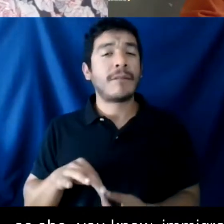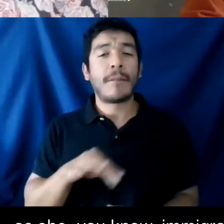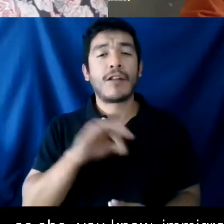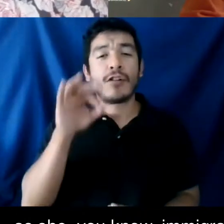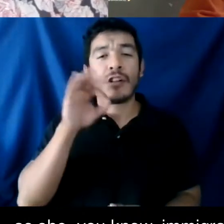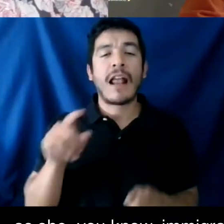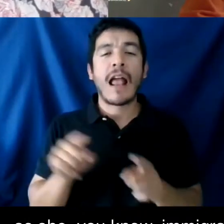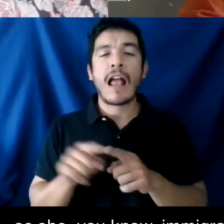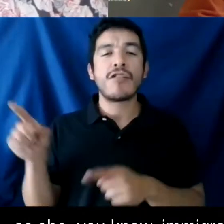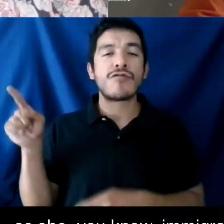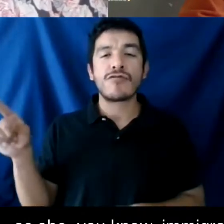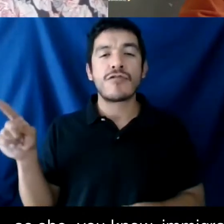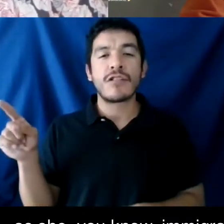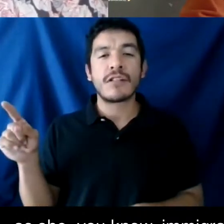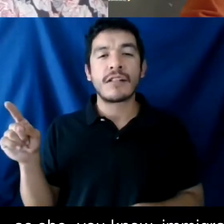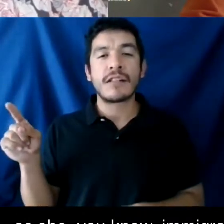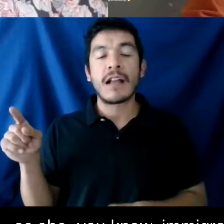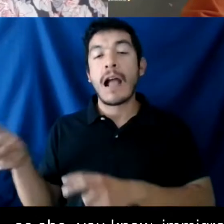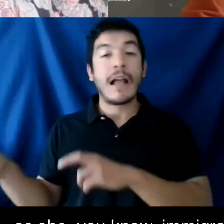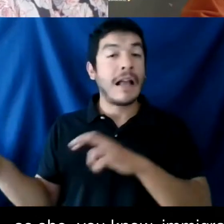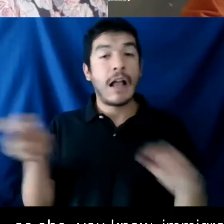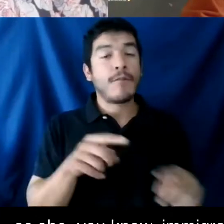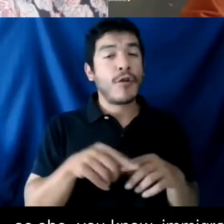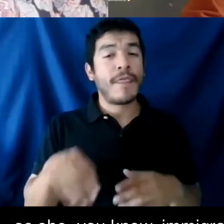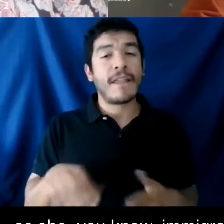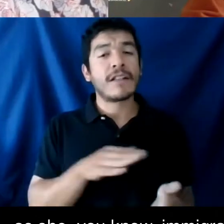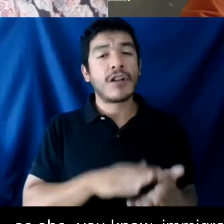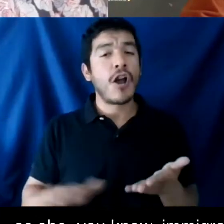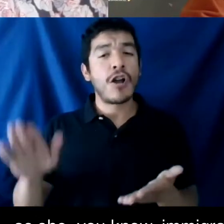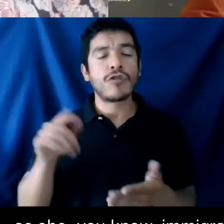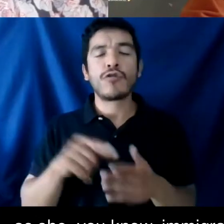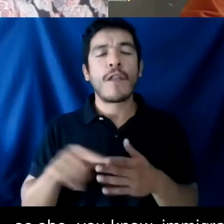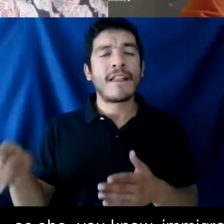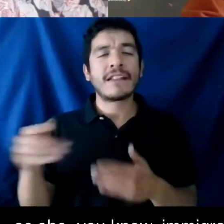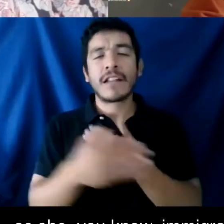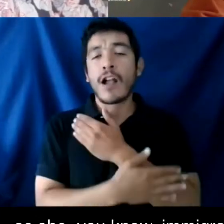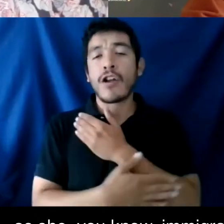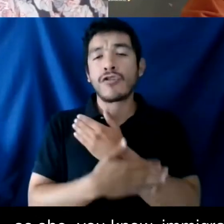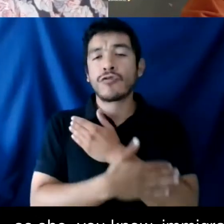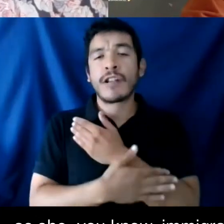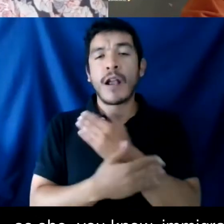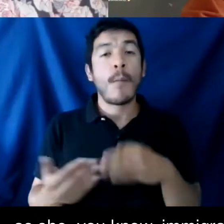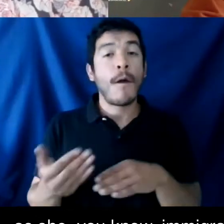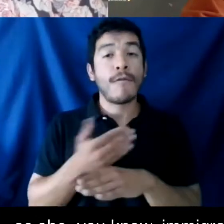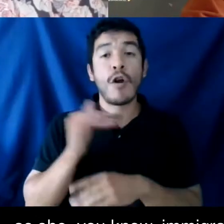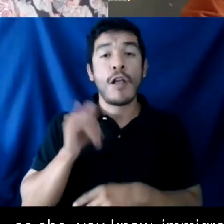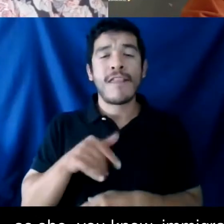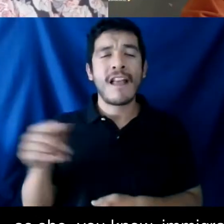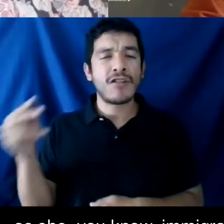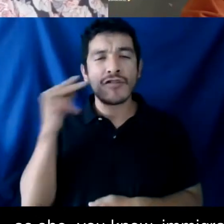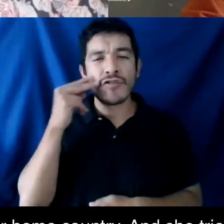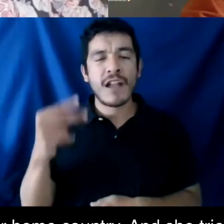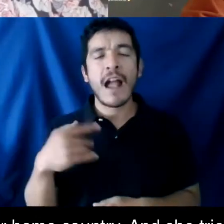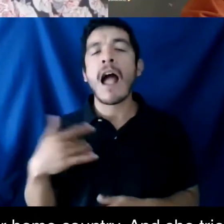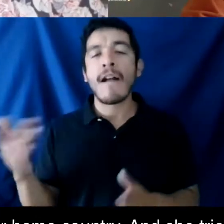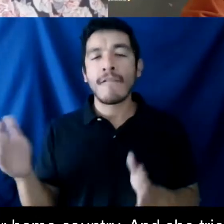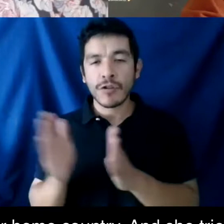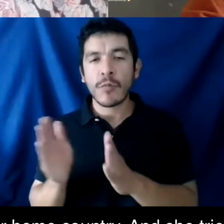As she, immigrated to this country, prior to that, she had a small